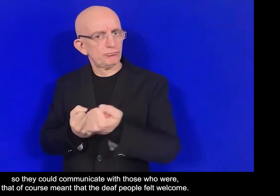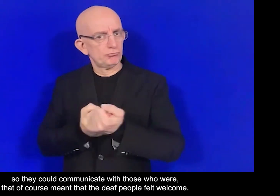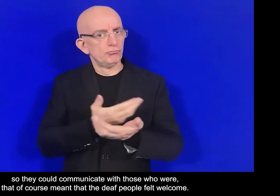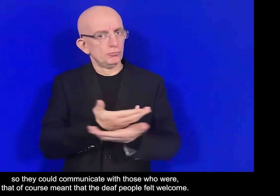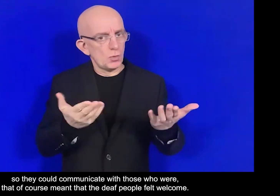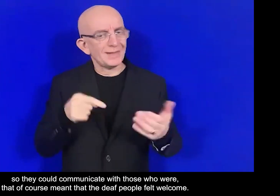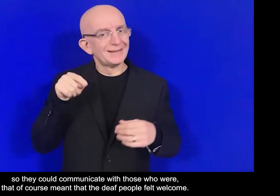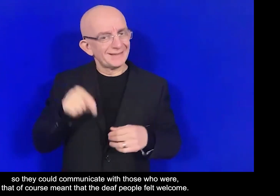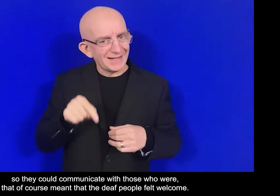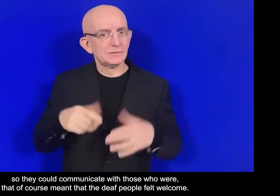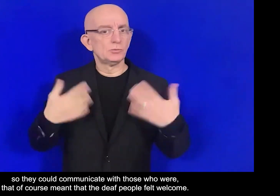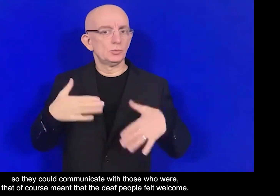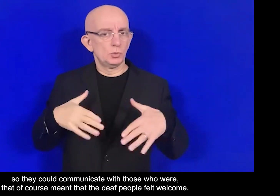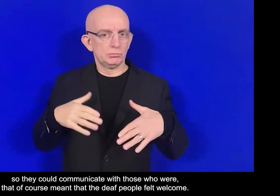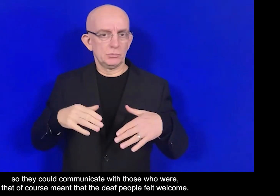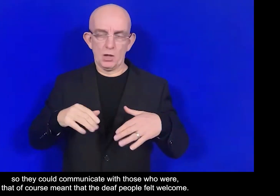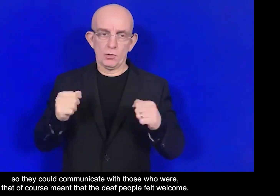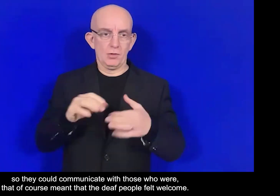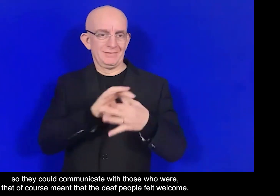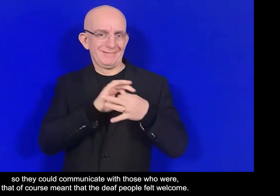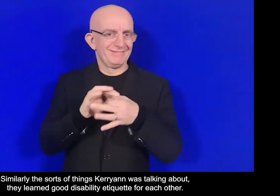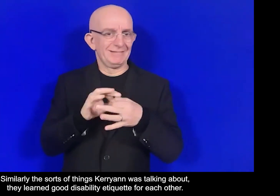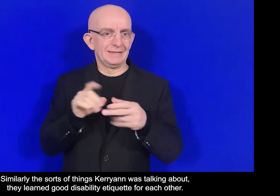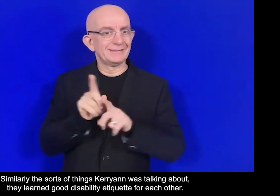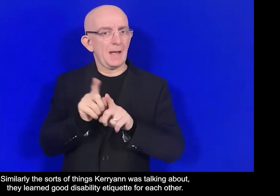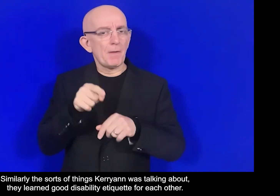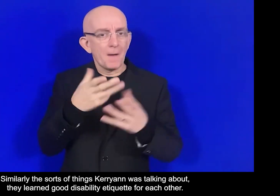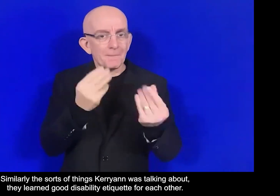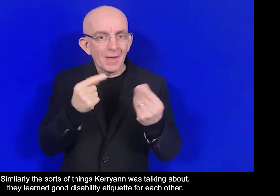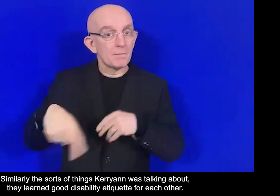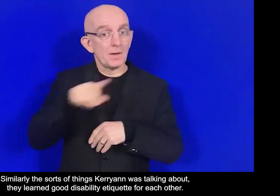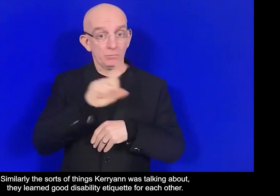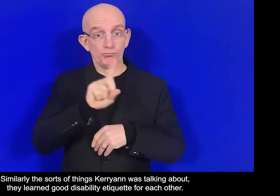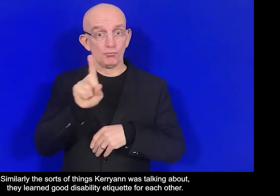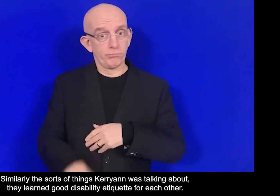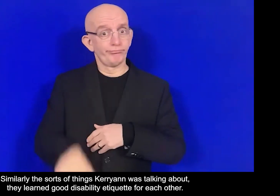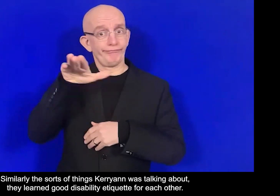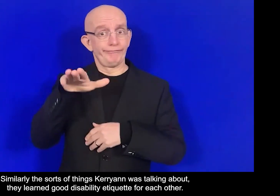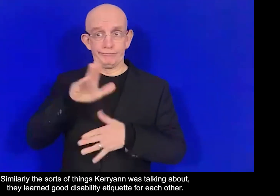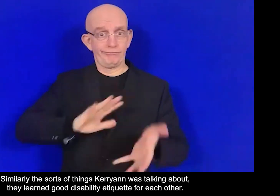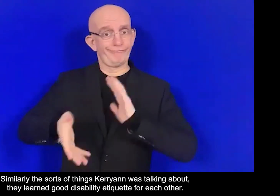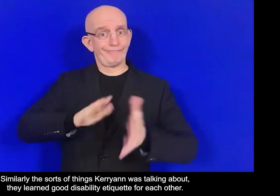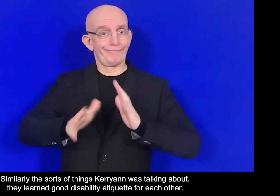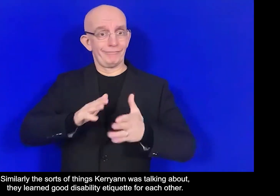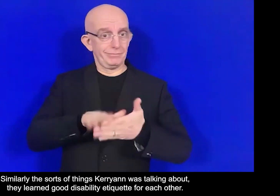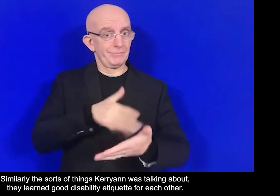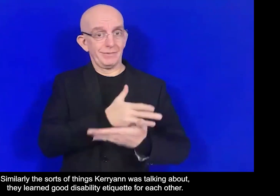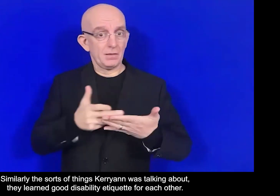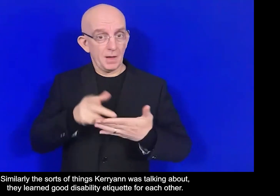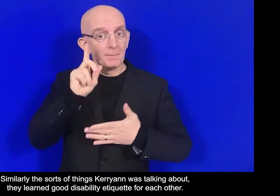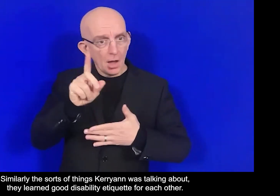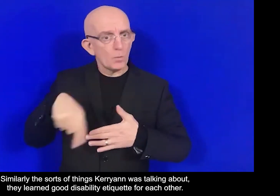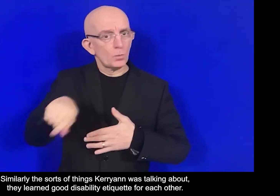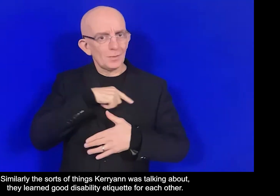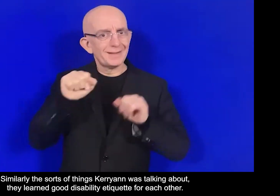And that, of course, meant that the deaf people felt welcome. Similarly, the sorts of things Kerri-Anne was talking about, they learned